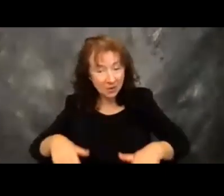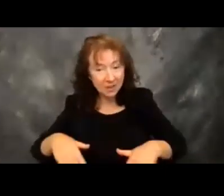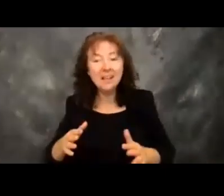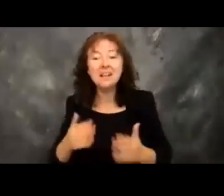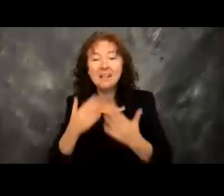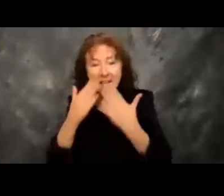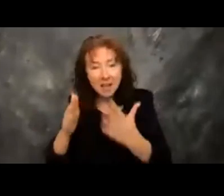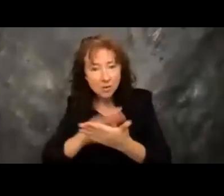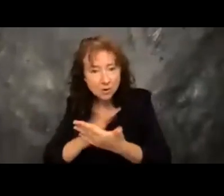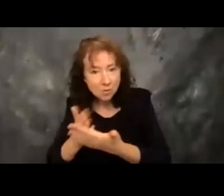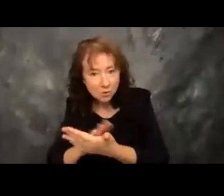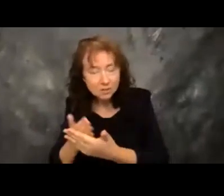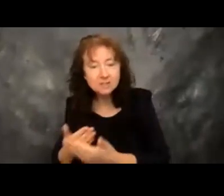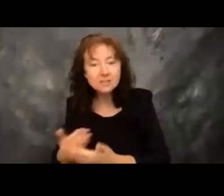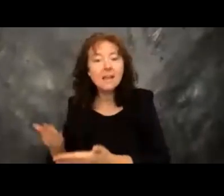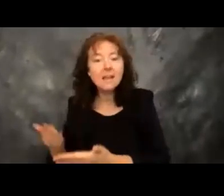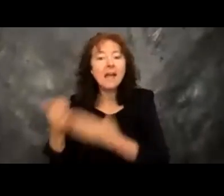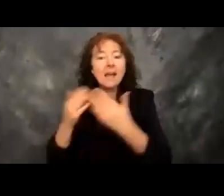this event.